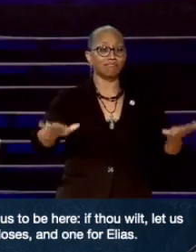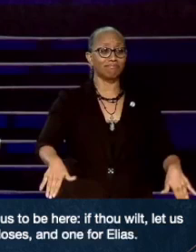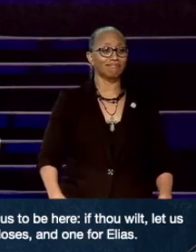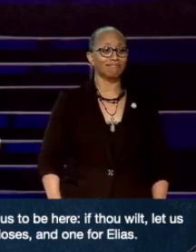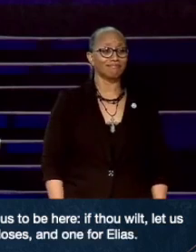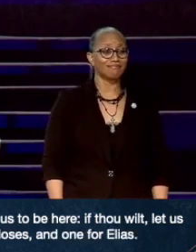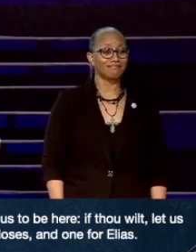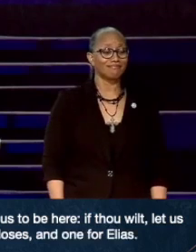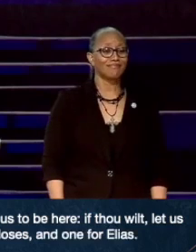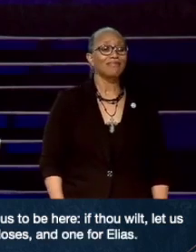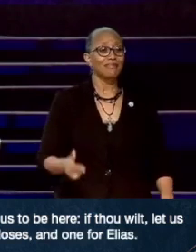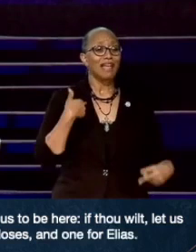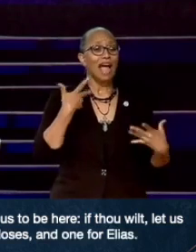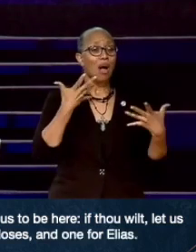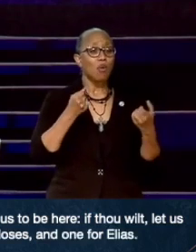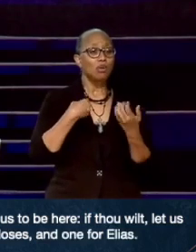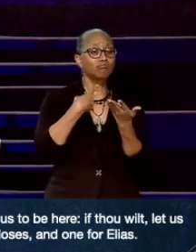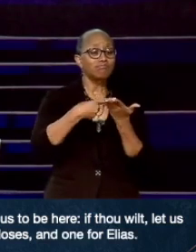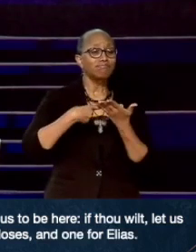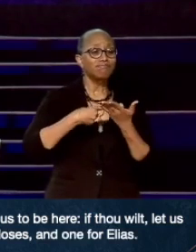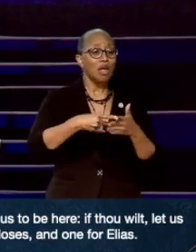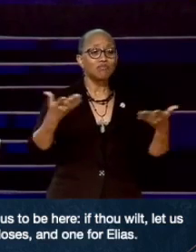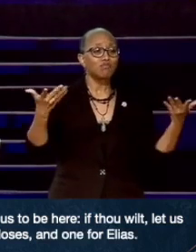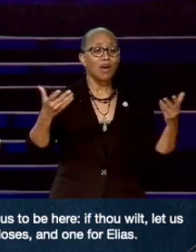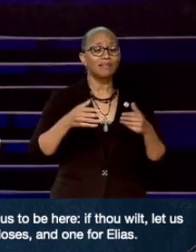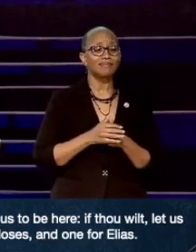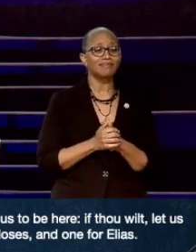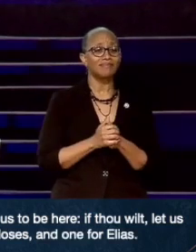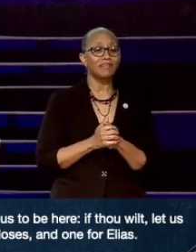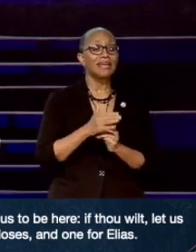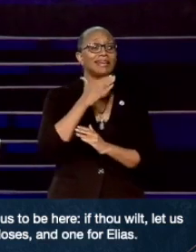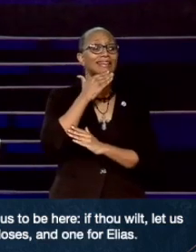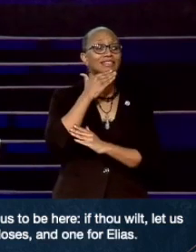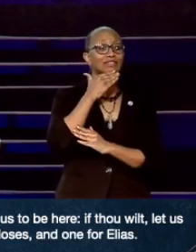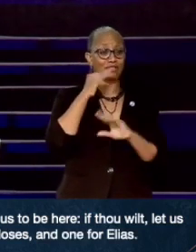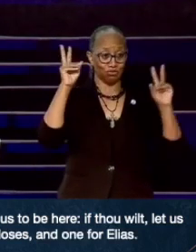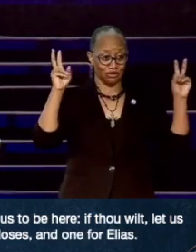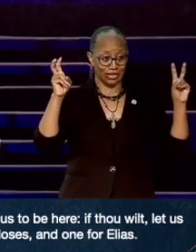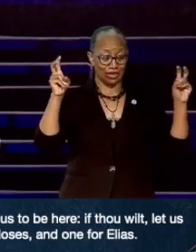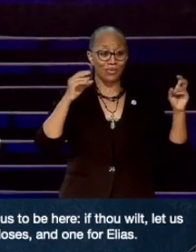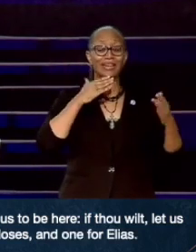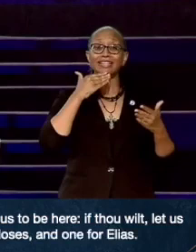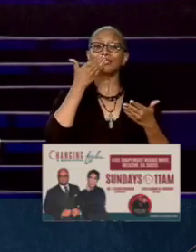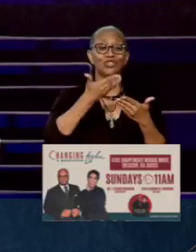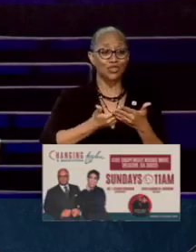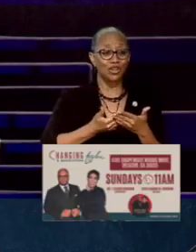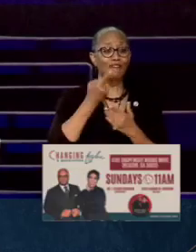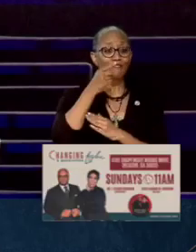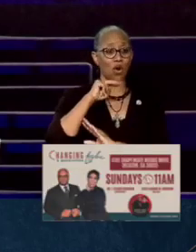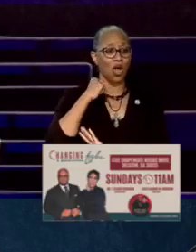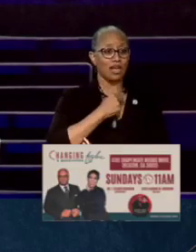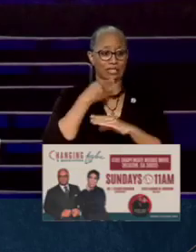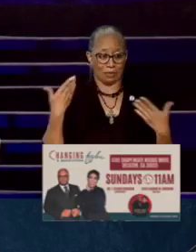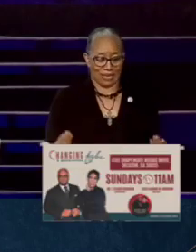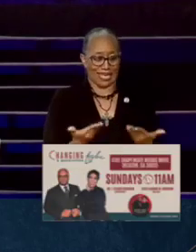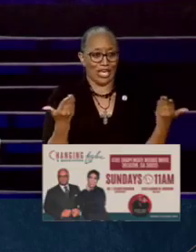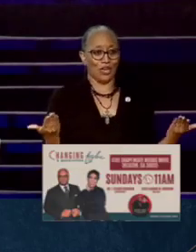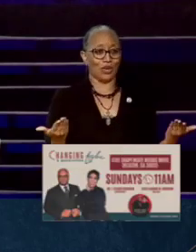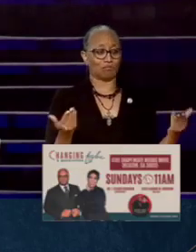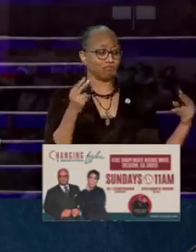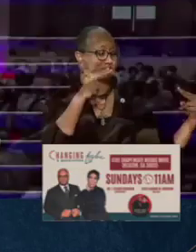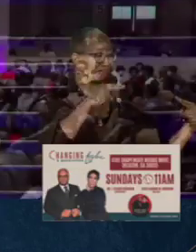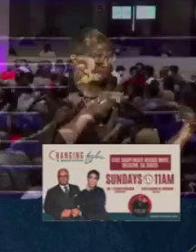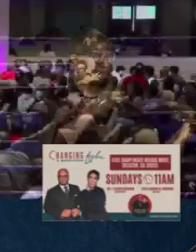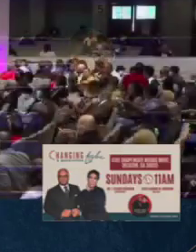talk about it's good for us to be here. Look at your neighbor and tell him,